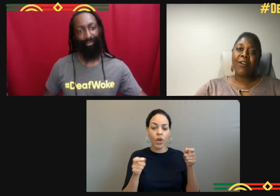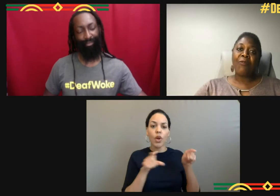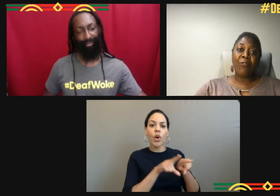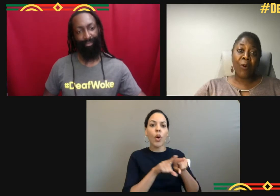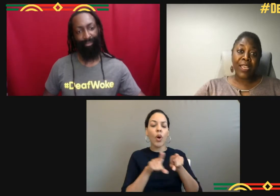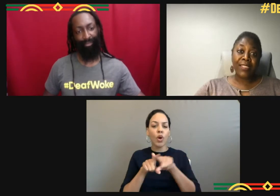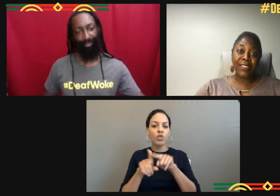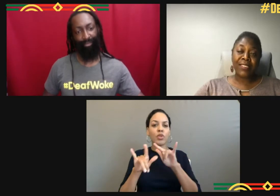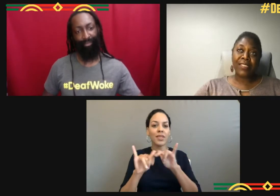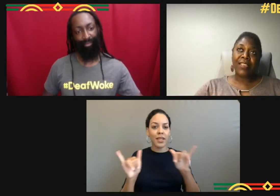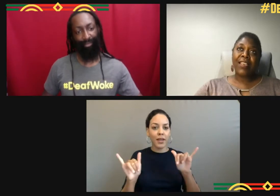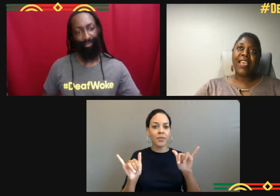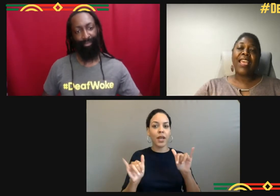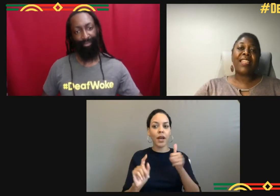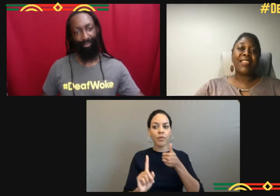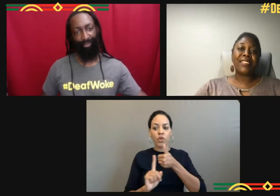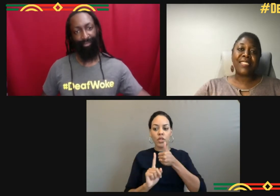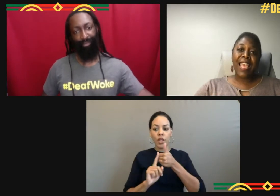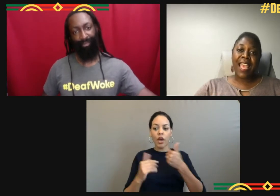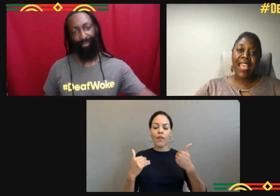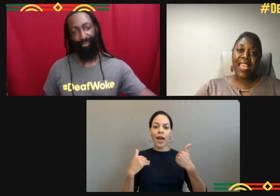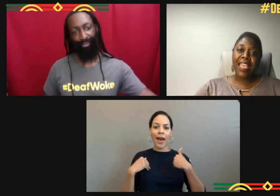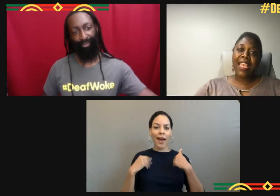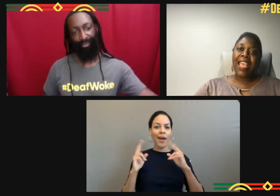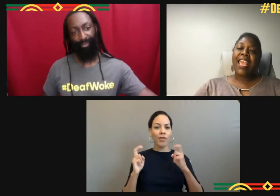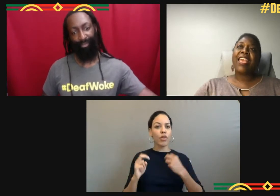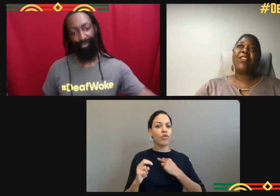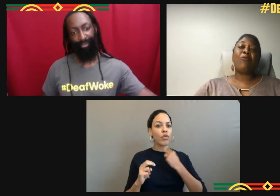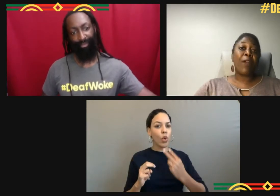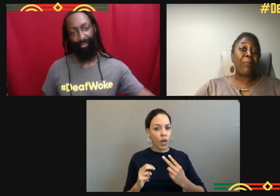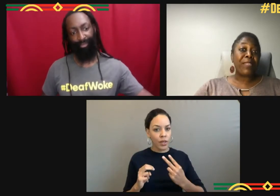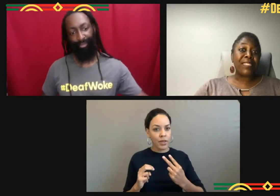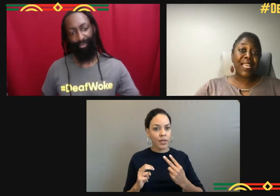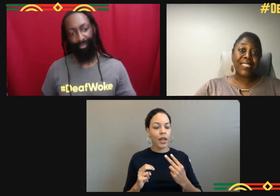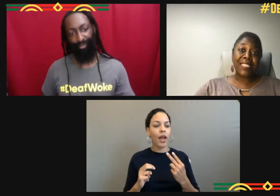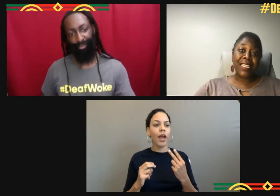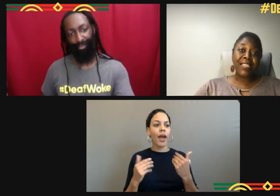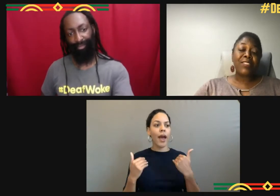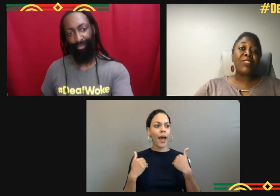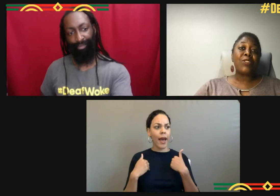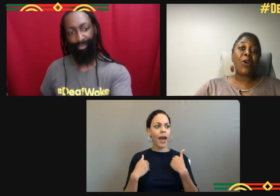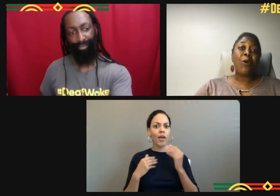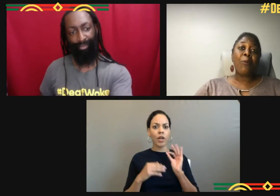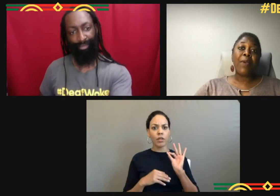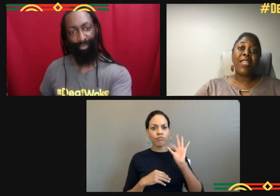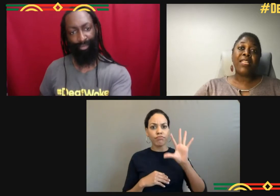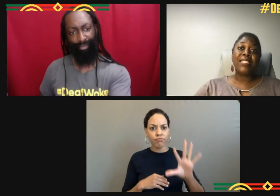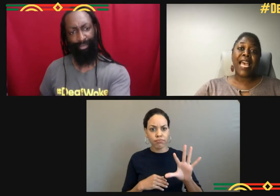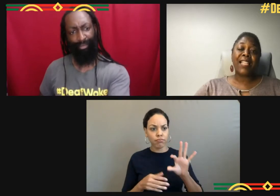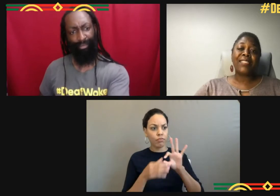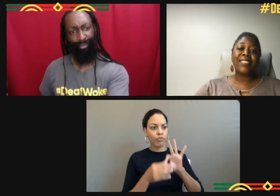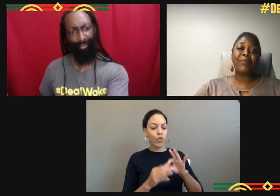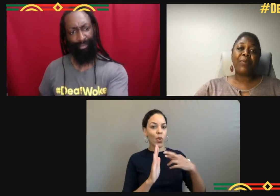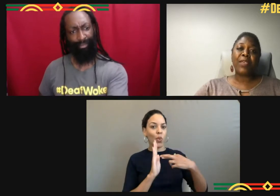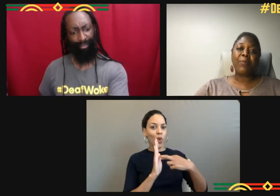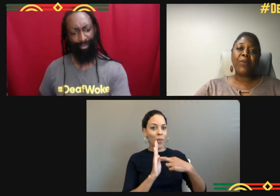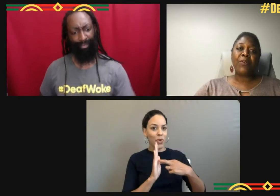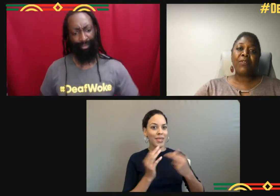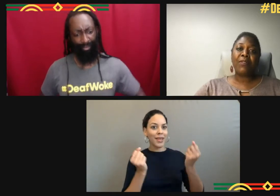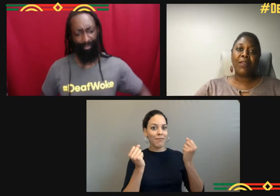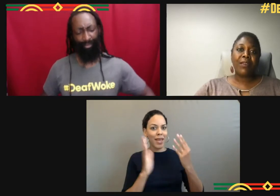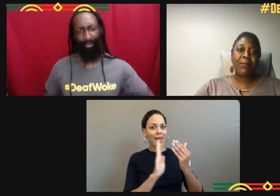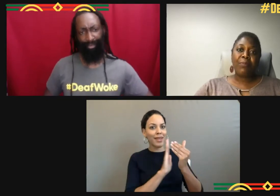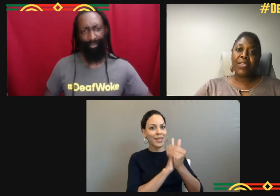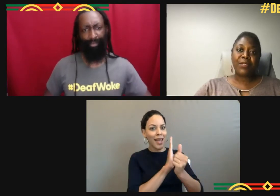having a voice and a say in representing so many talented